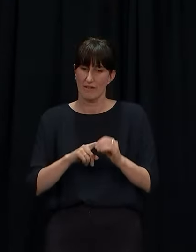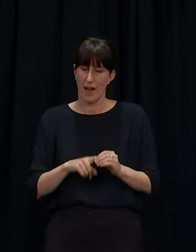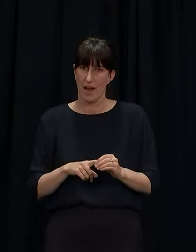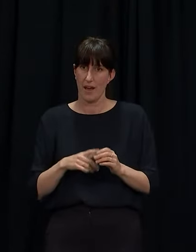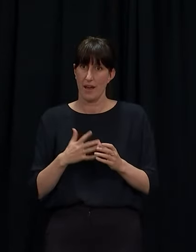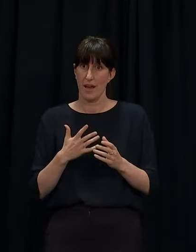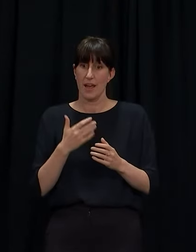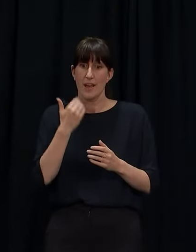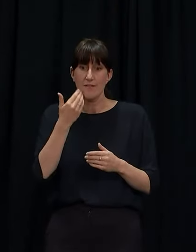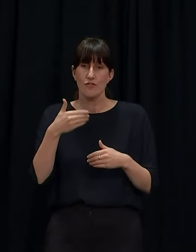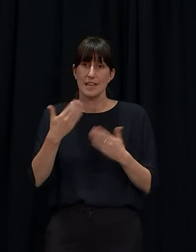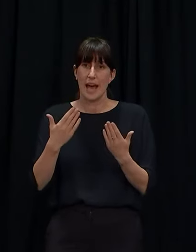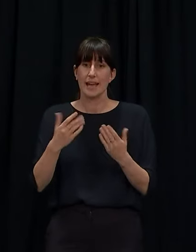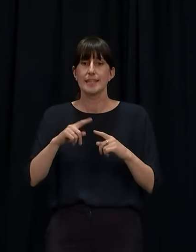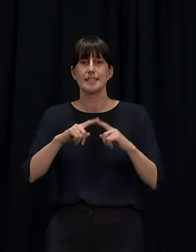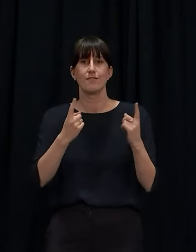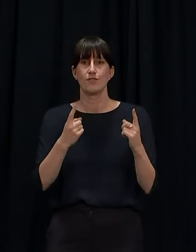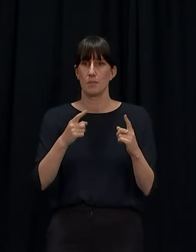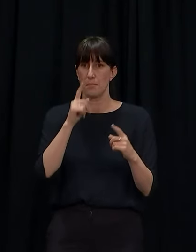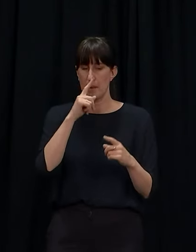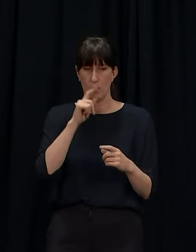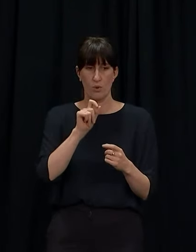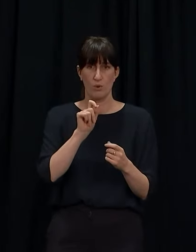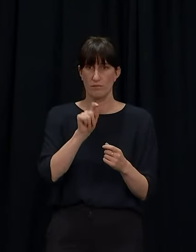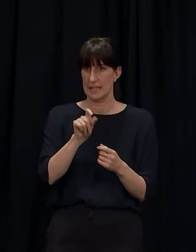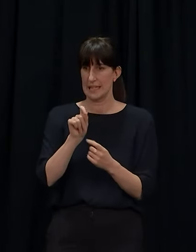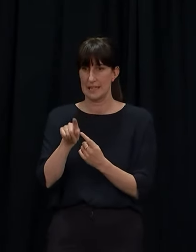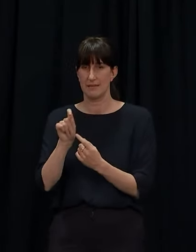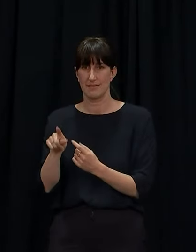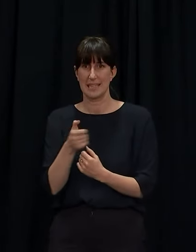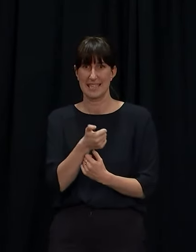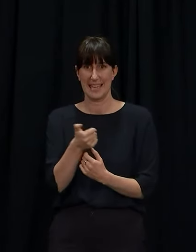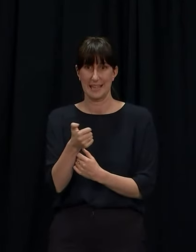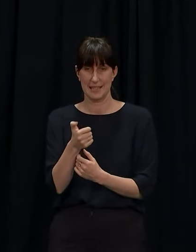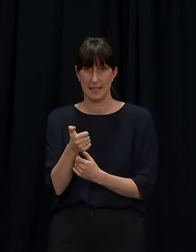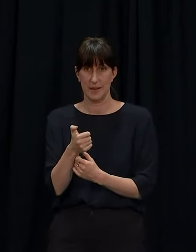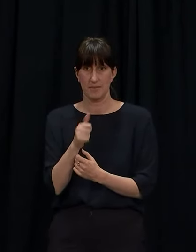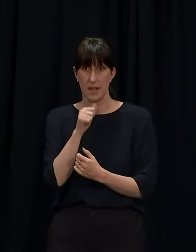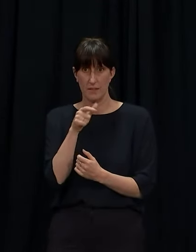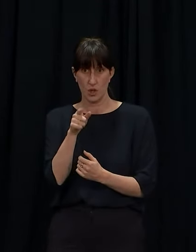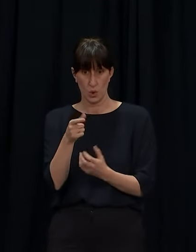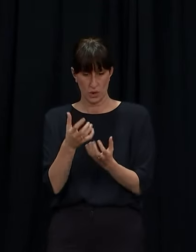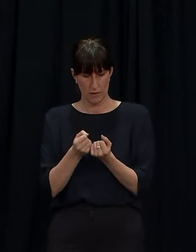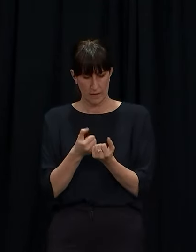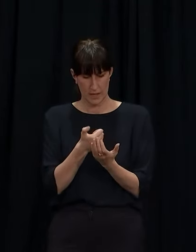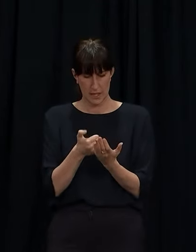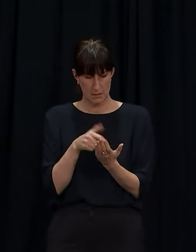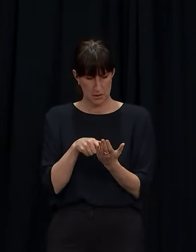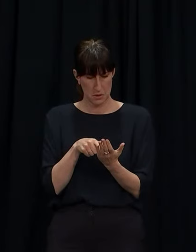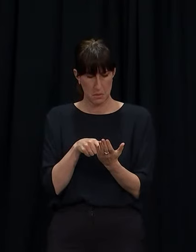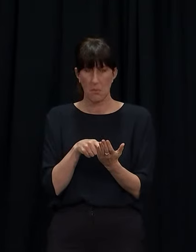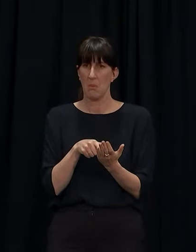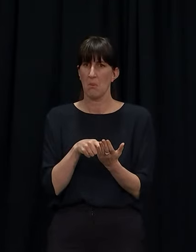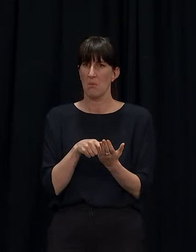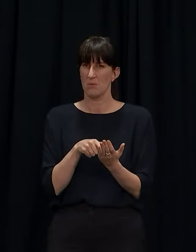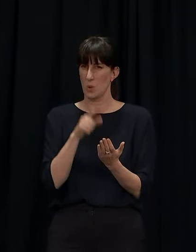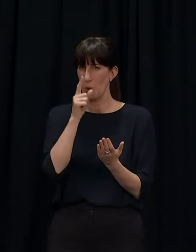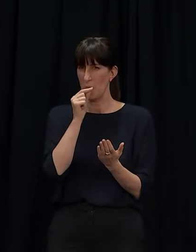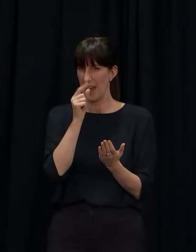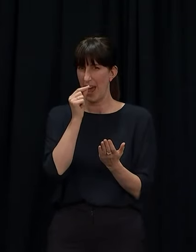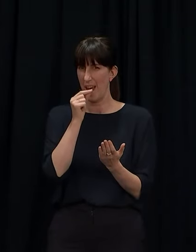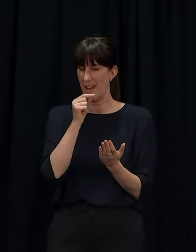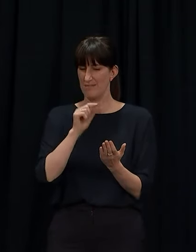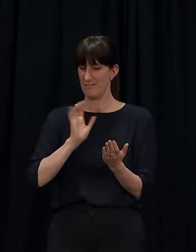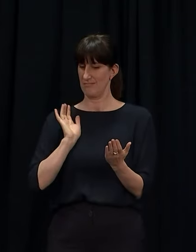group. If you receive a text message, you can opt out, but I would encourage you to participate.